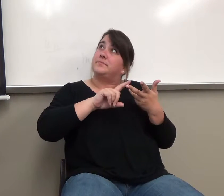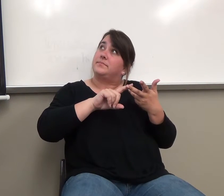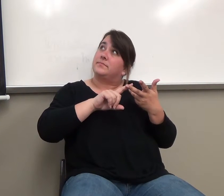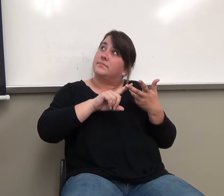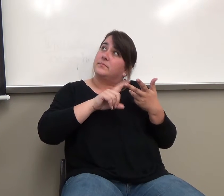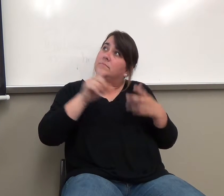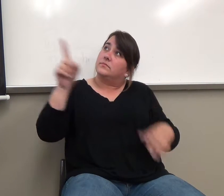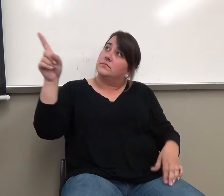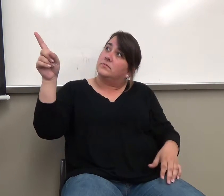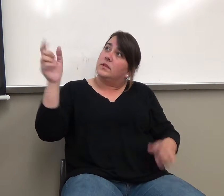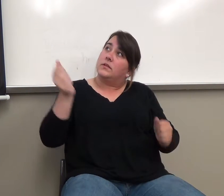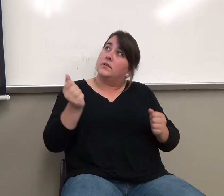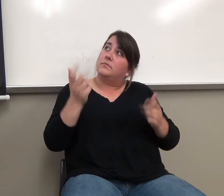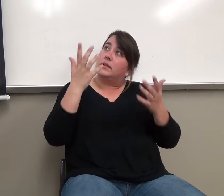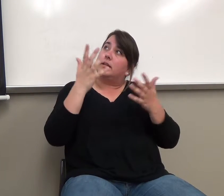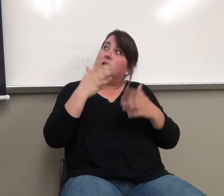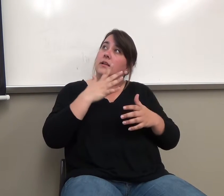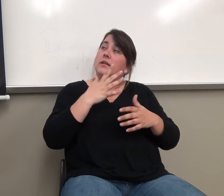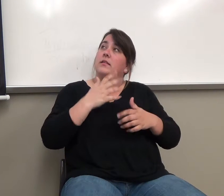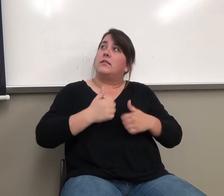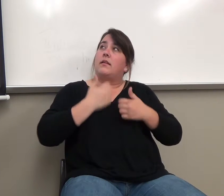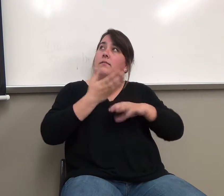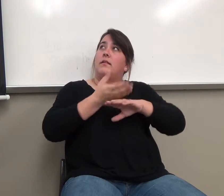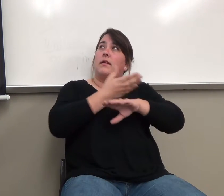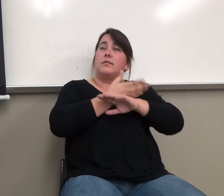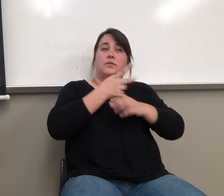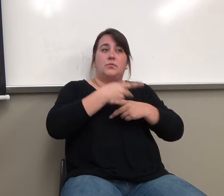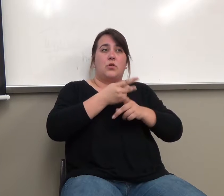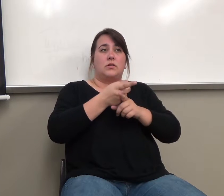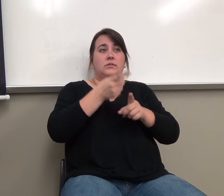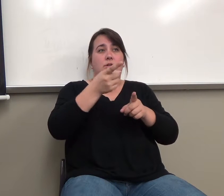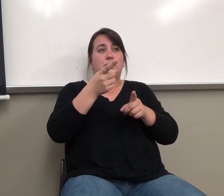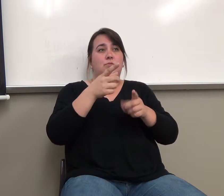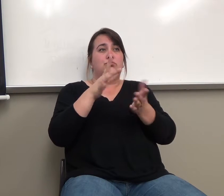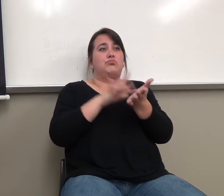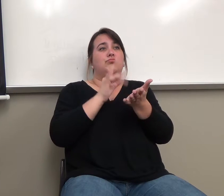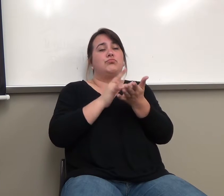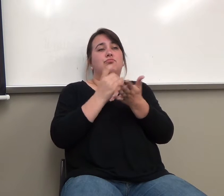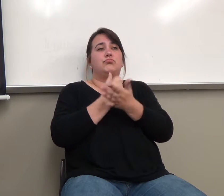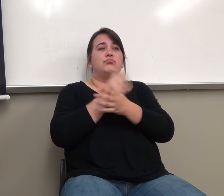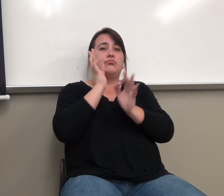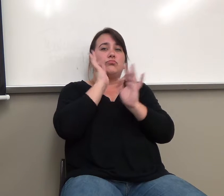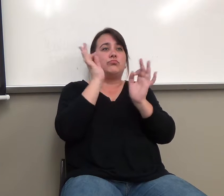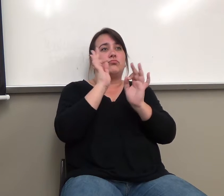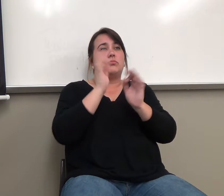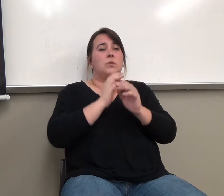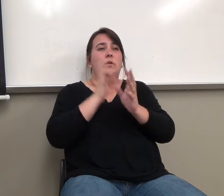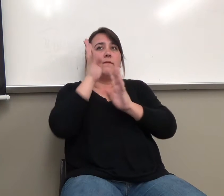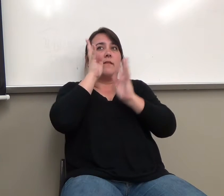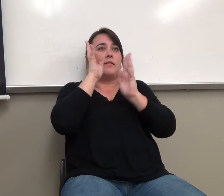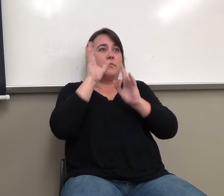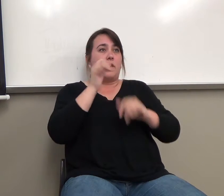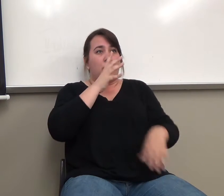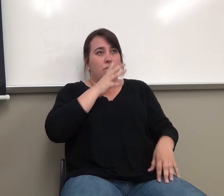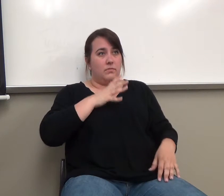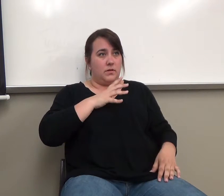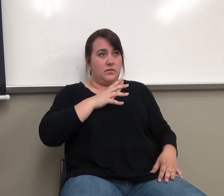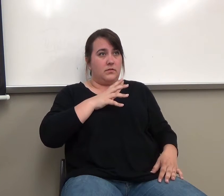Many life-enhancing products that we take for granted were invented by humans. Is that argumentative? Do you think